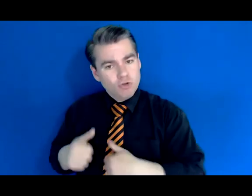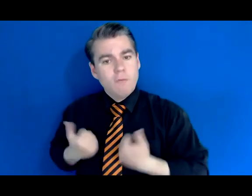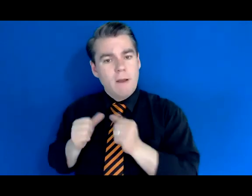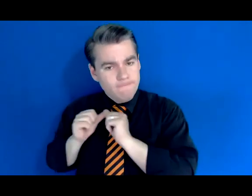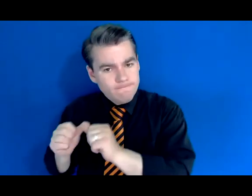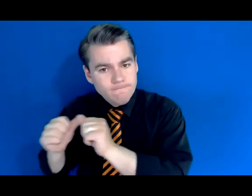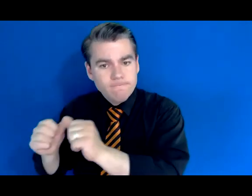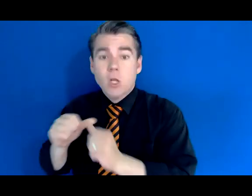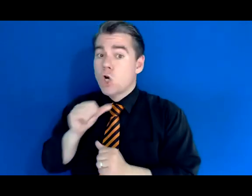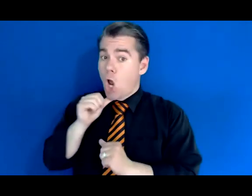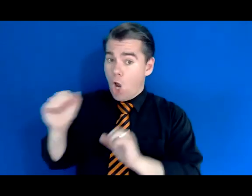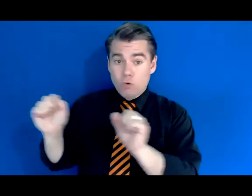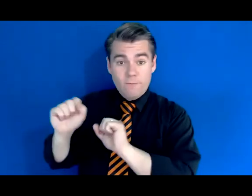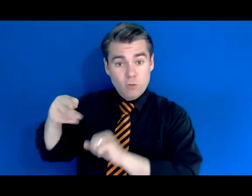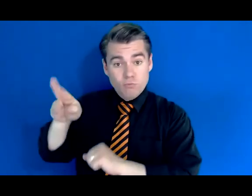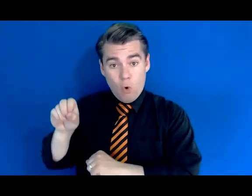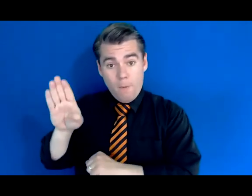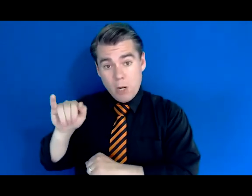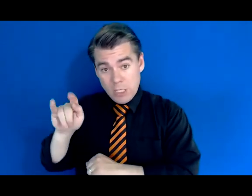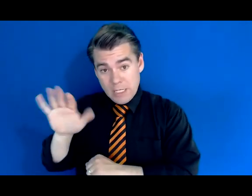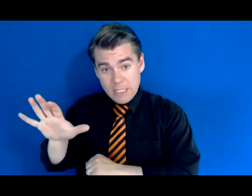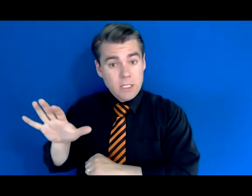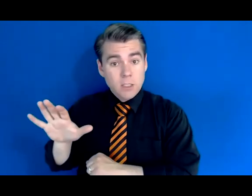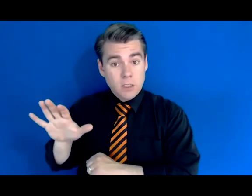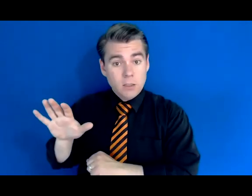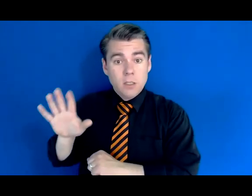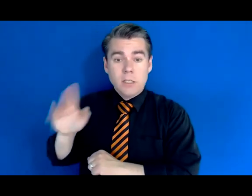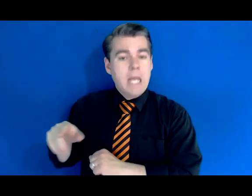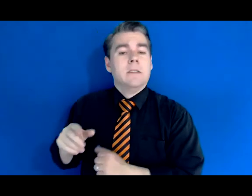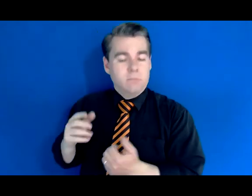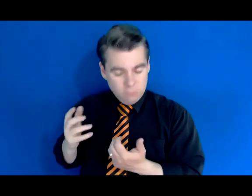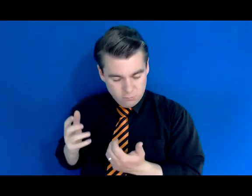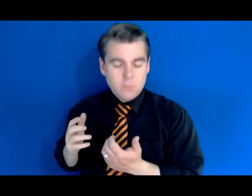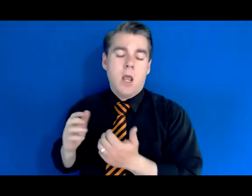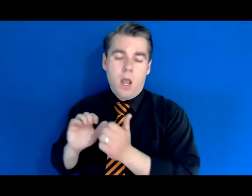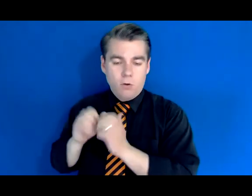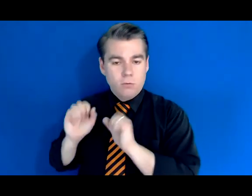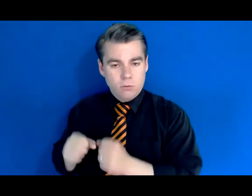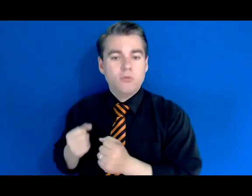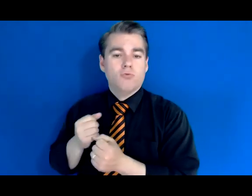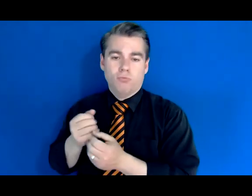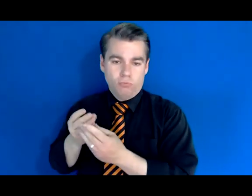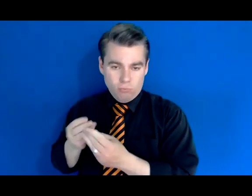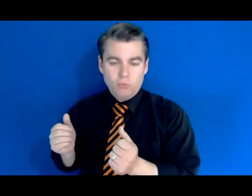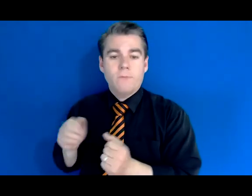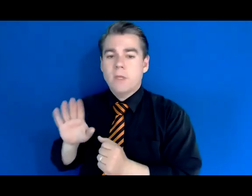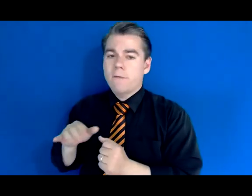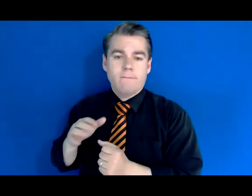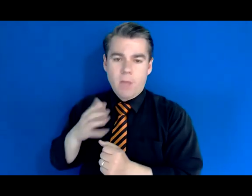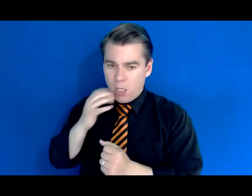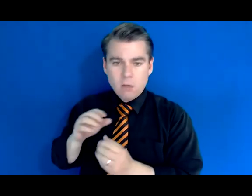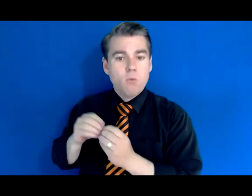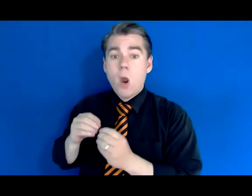probiotics are the supposed solution. Able to withstand such relatively extreme factors, they are active and